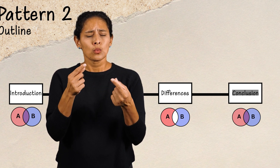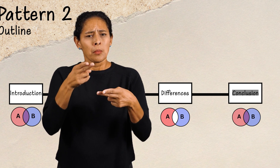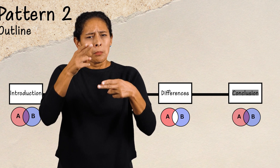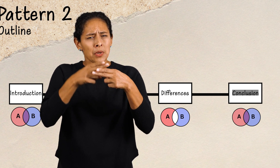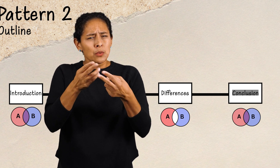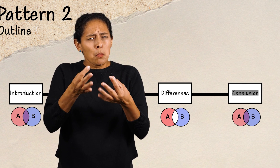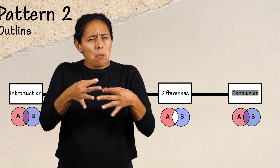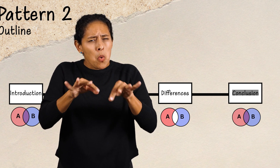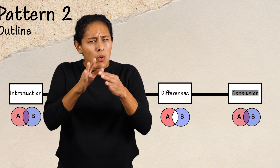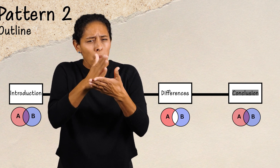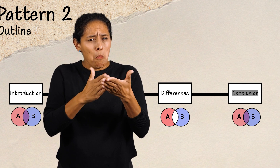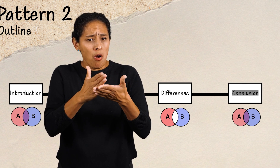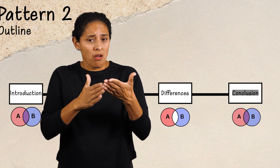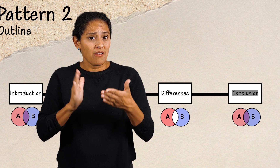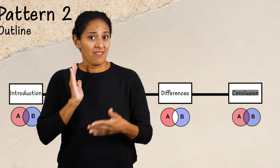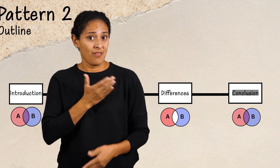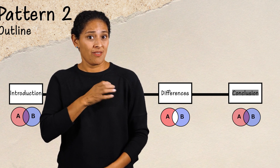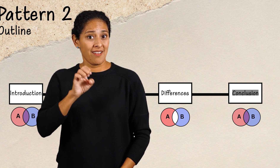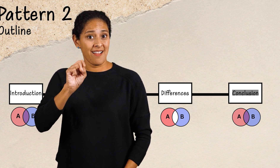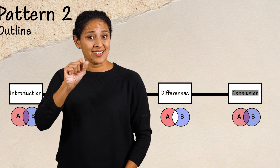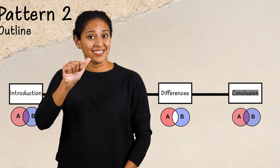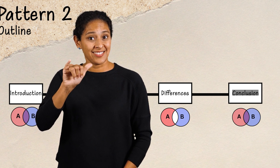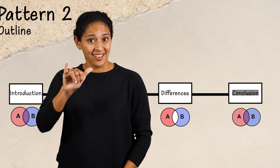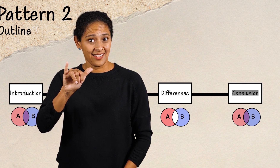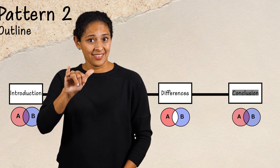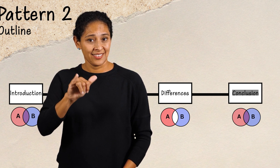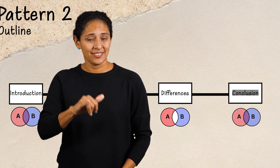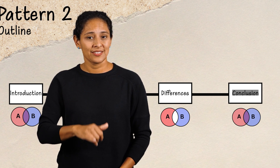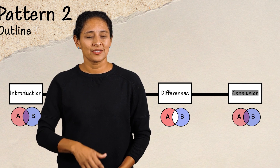mentioning important parts of our essay.